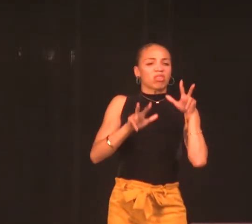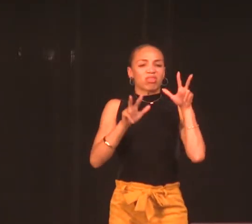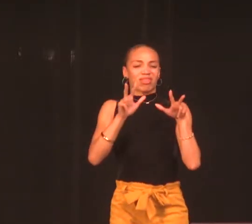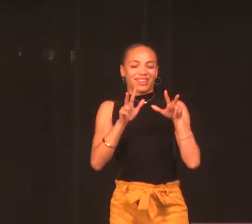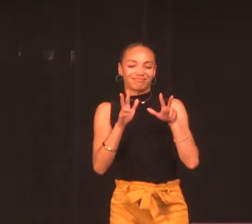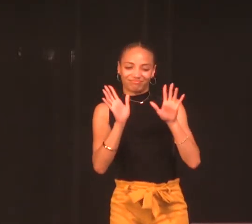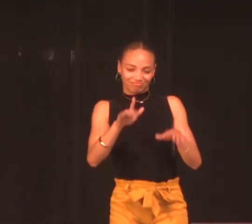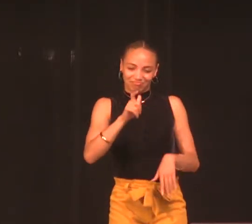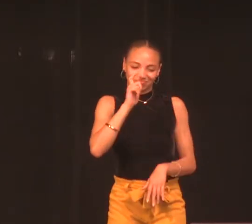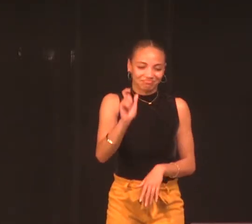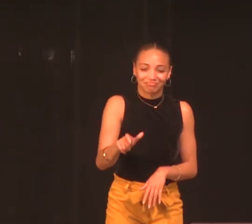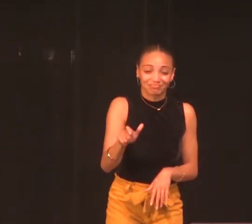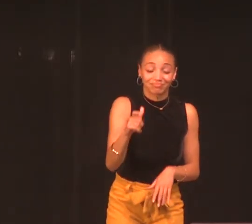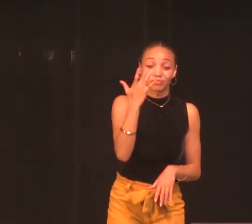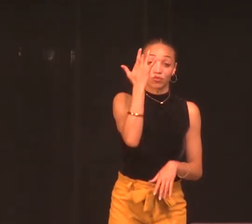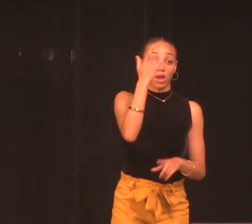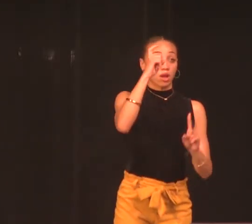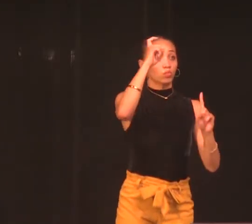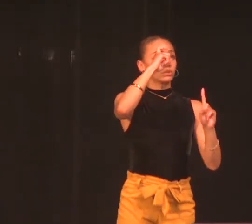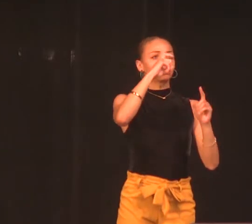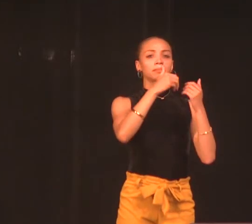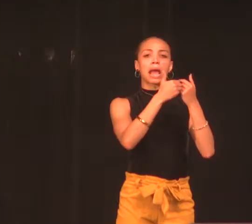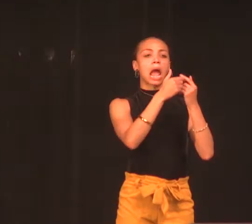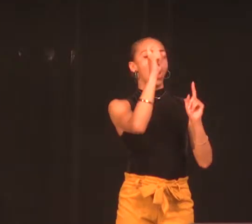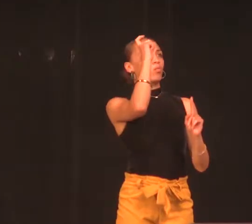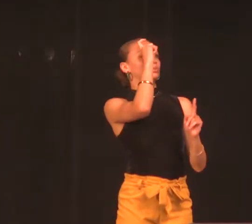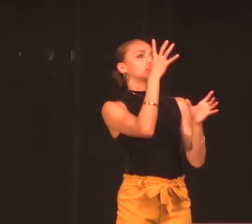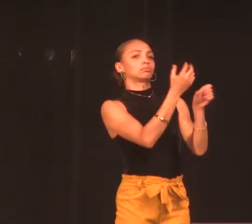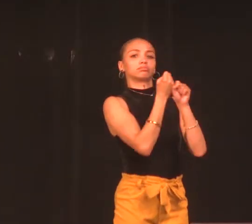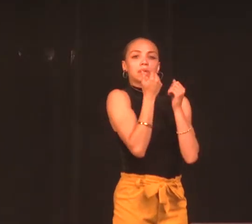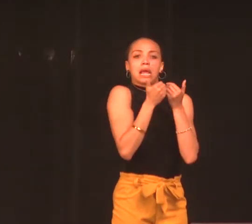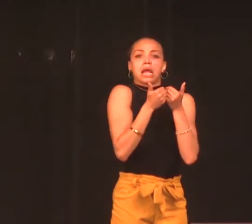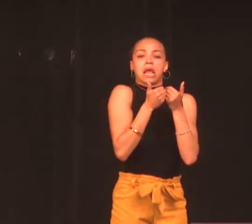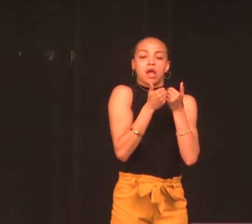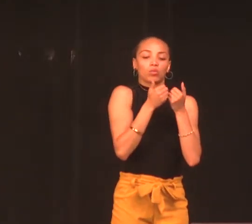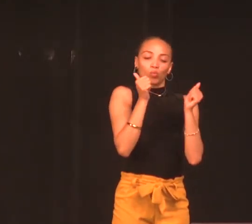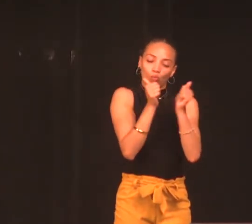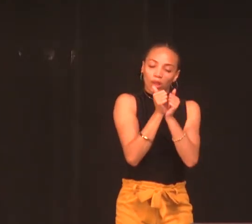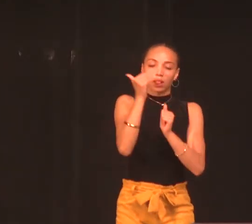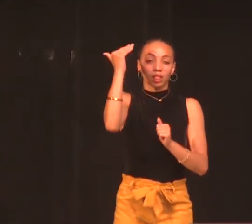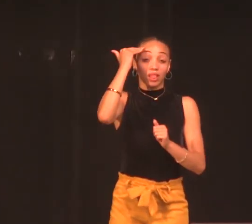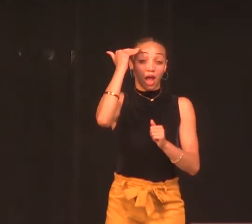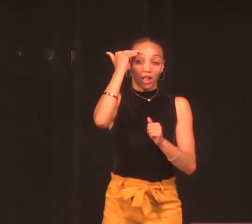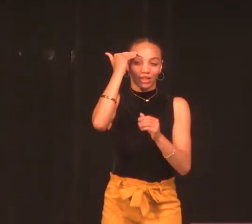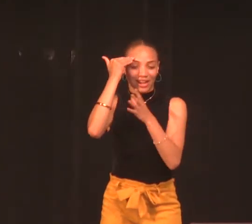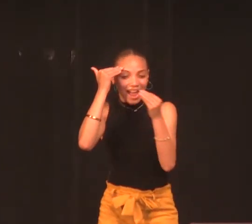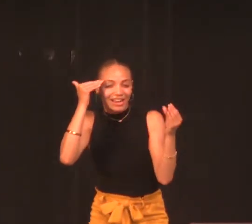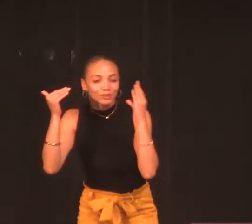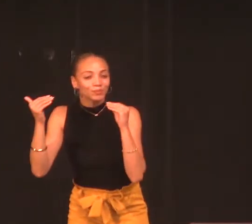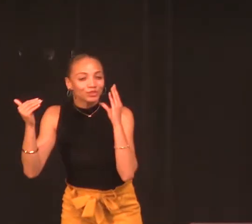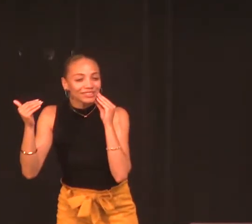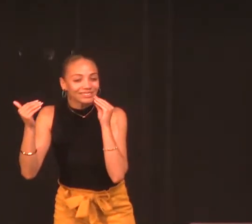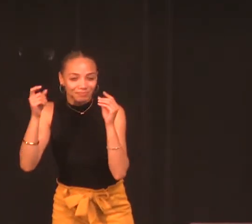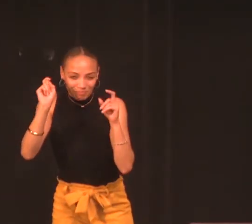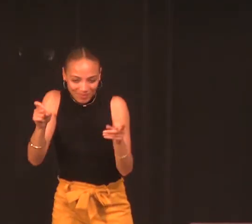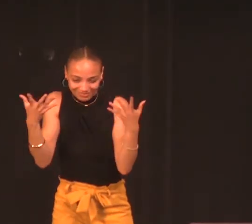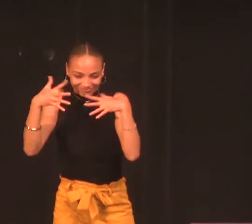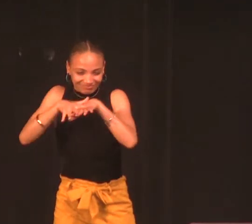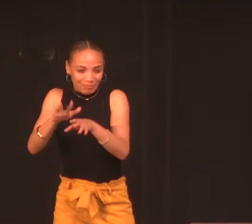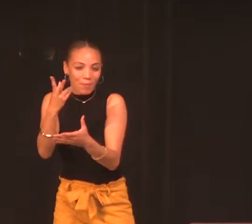If you're scared because you don't know something, that's unnecessary. The only way to become wise is to gain